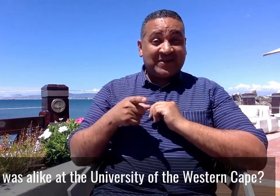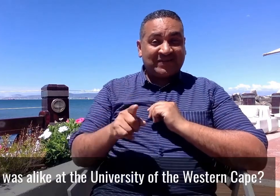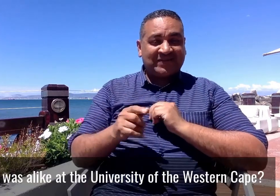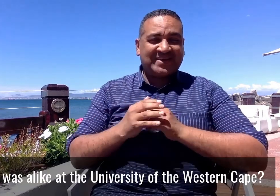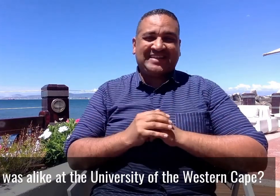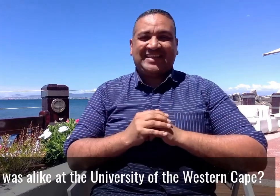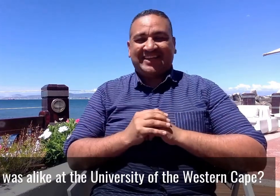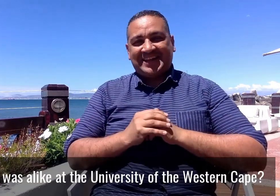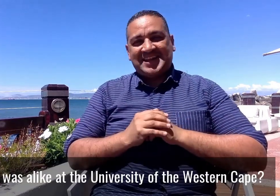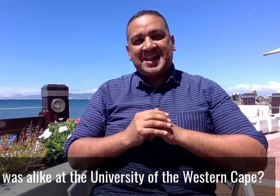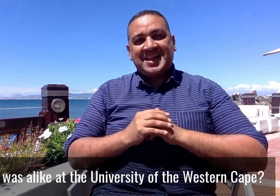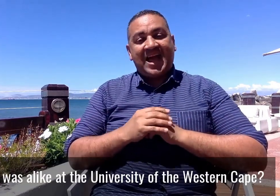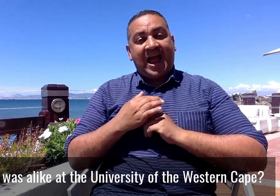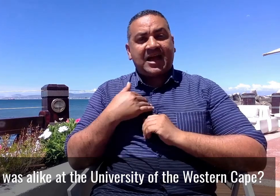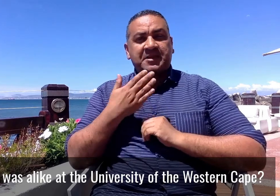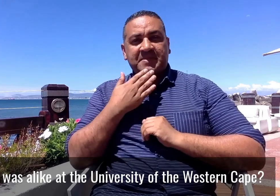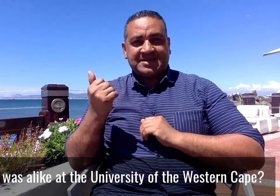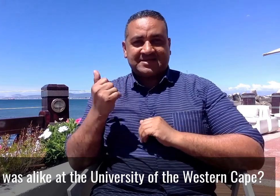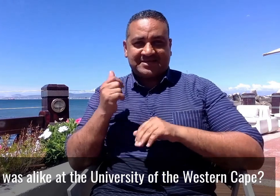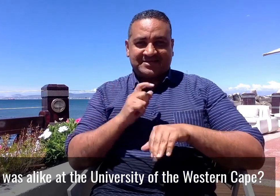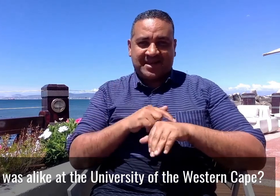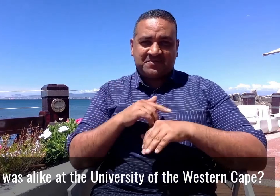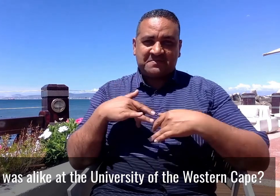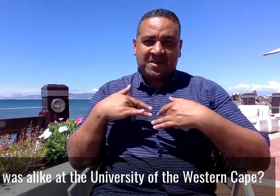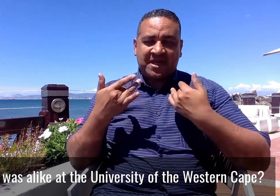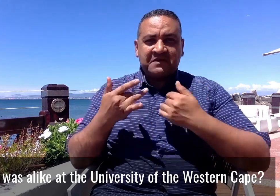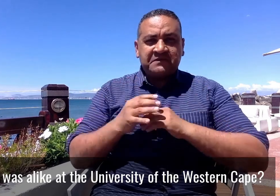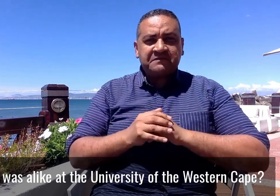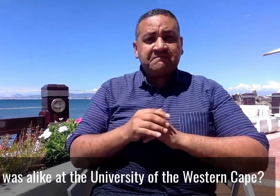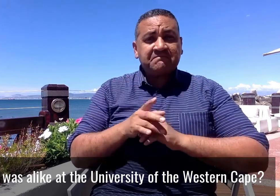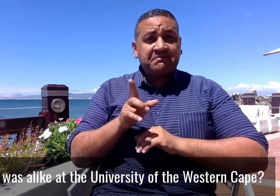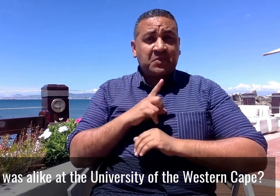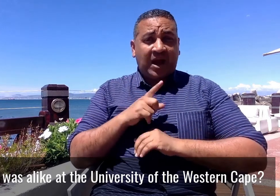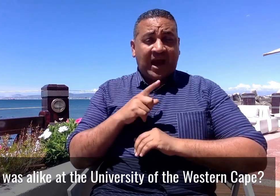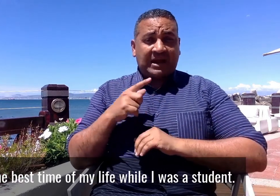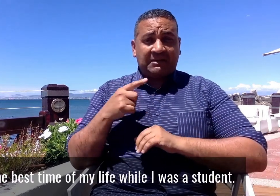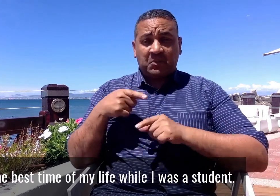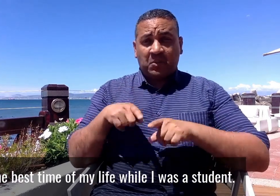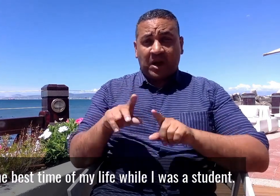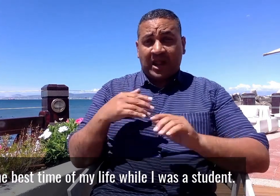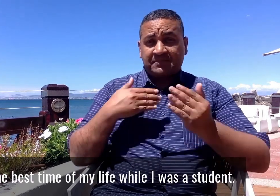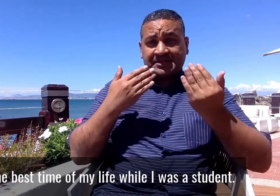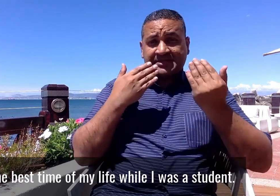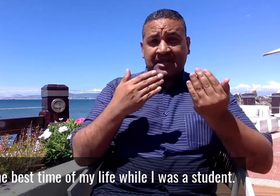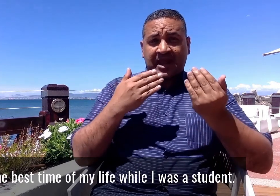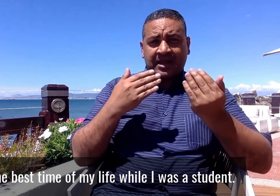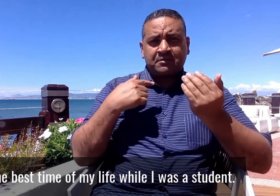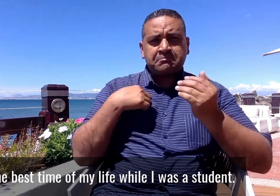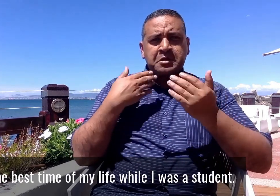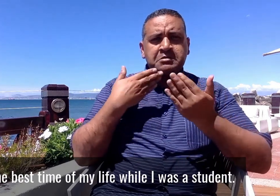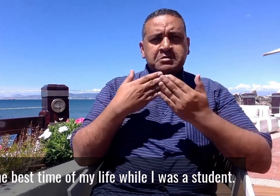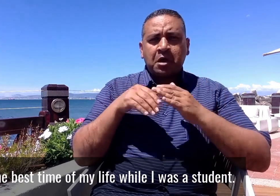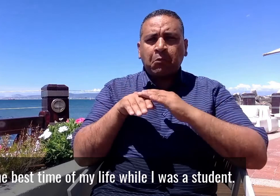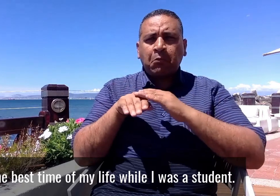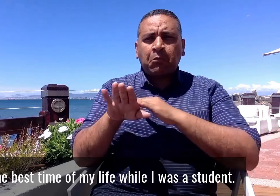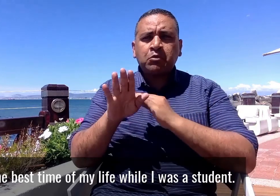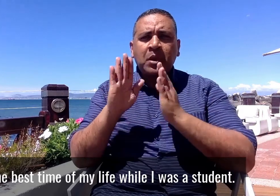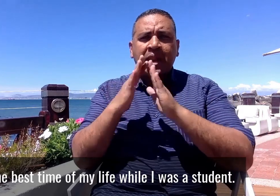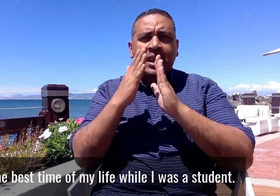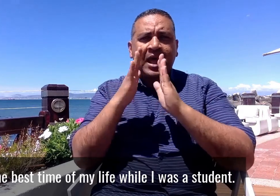What my life was like at the University of the Western Cape. I had the best time of my life. While I was a